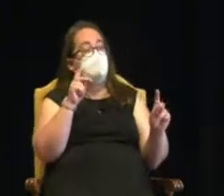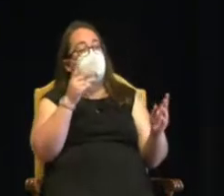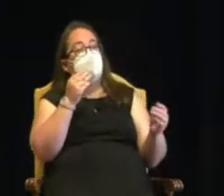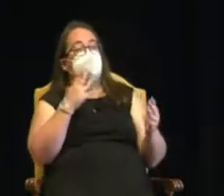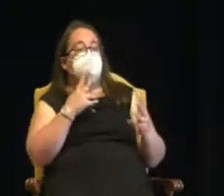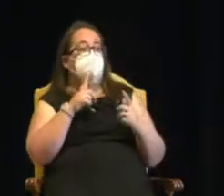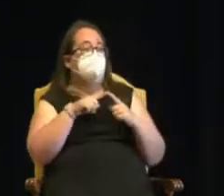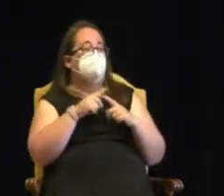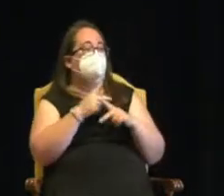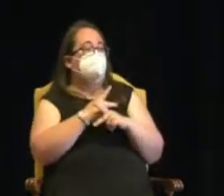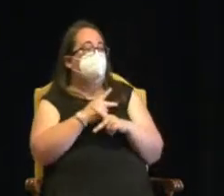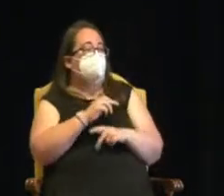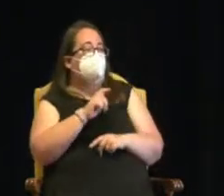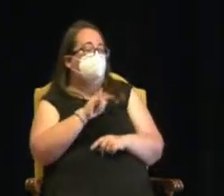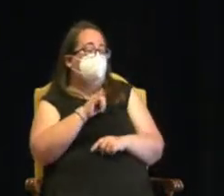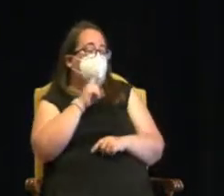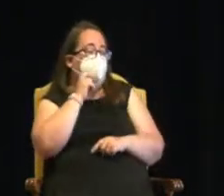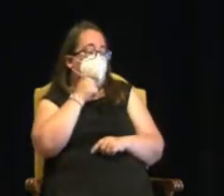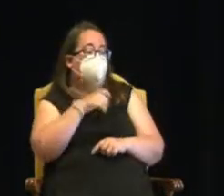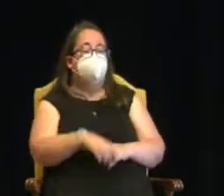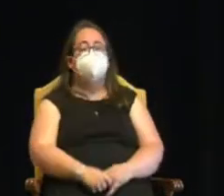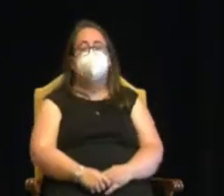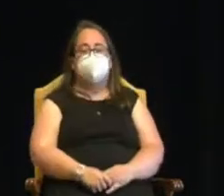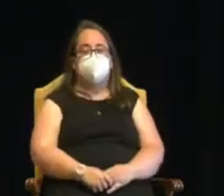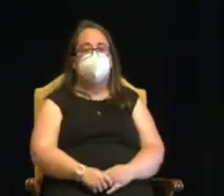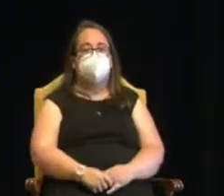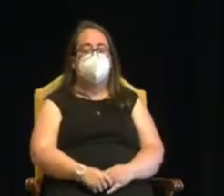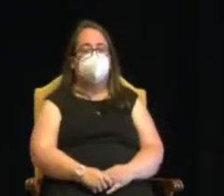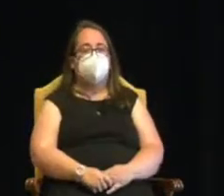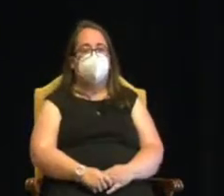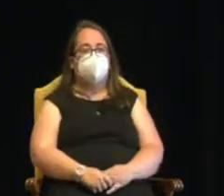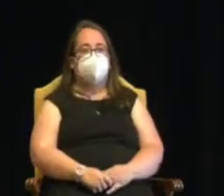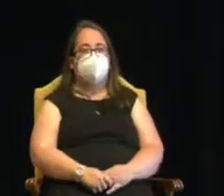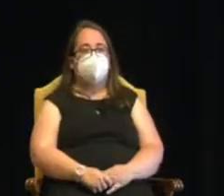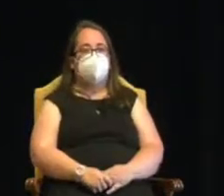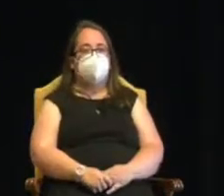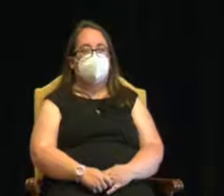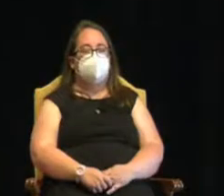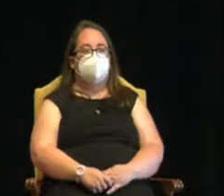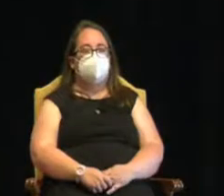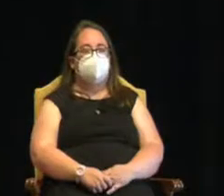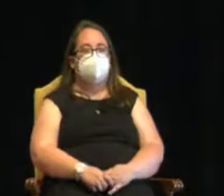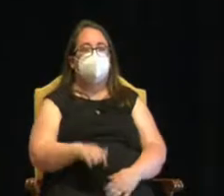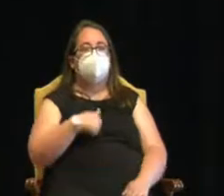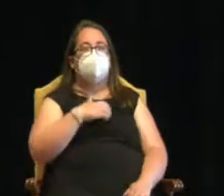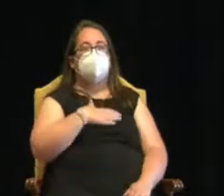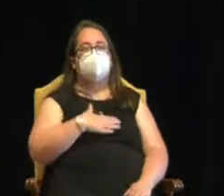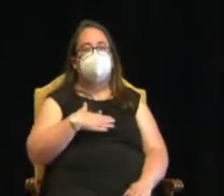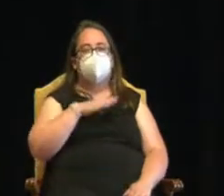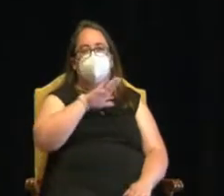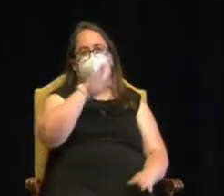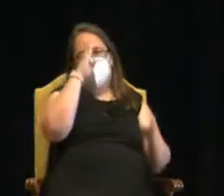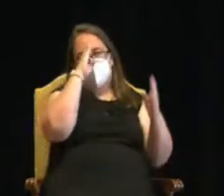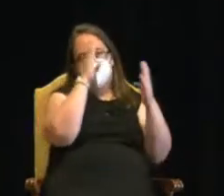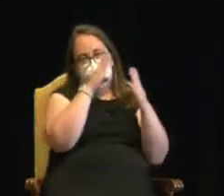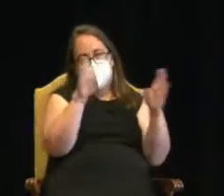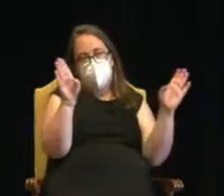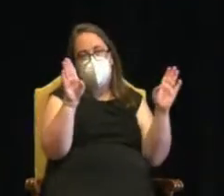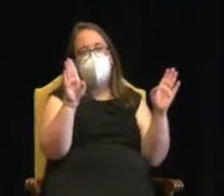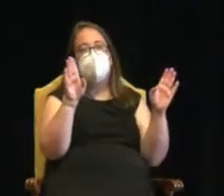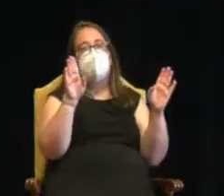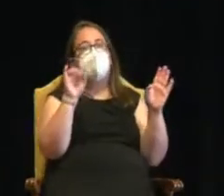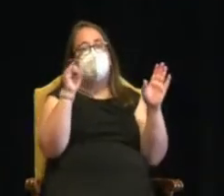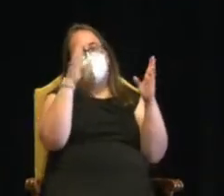know when you figure it out. That'll be cool. And I, you know, I appreciate her open mind and her openness